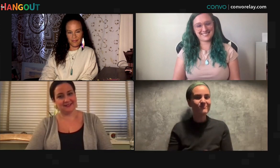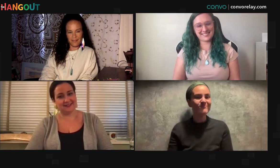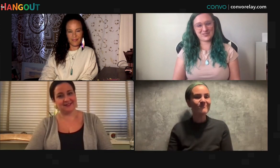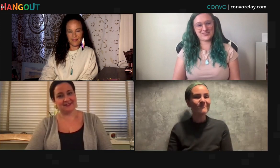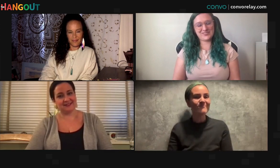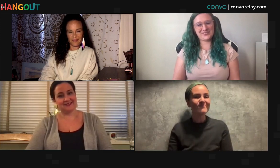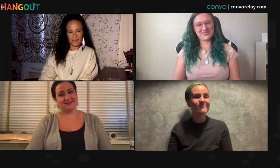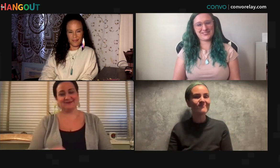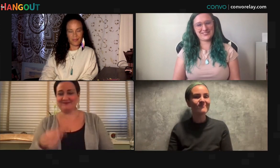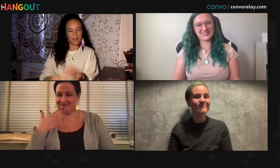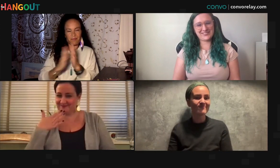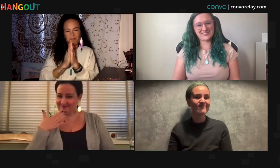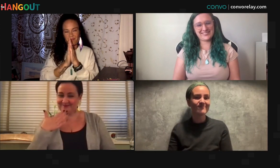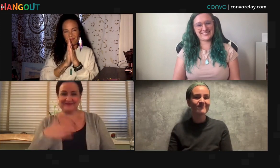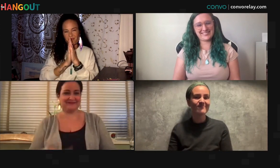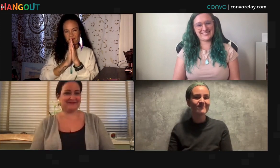artist, all encompassing.